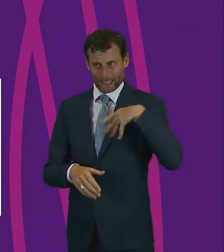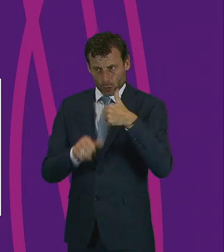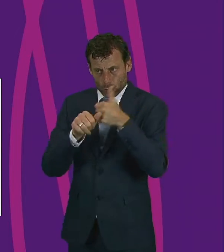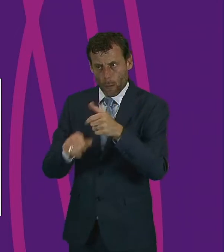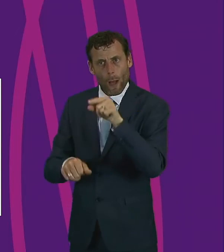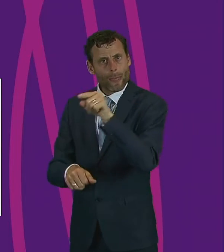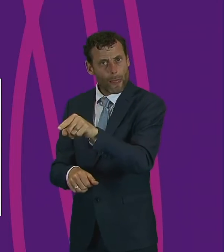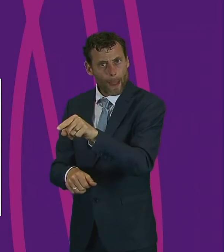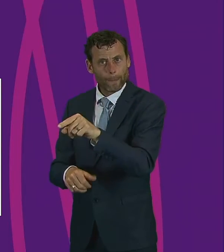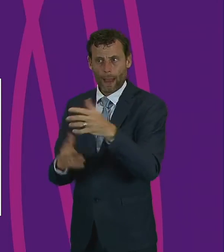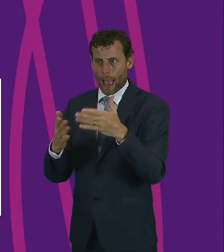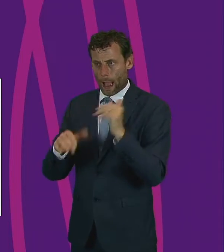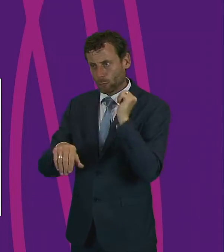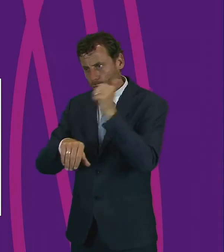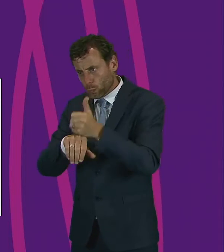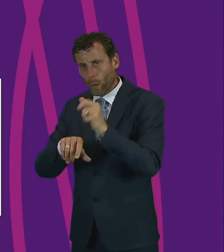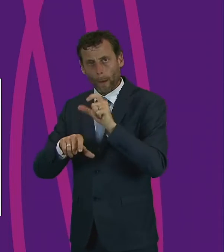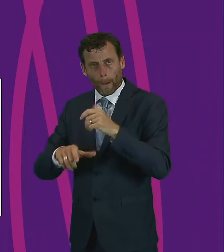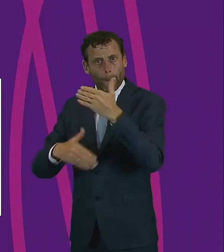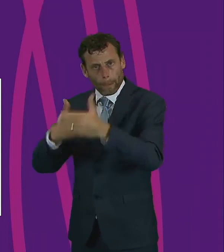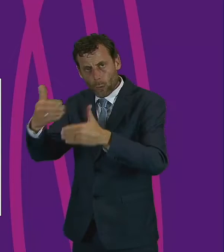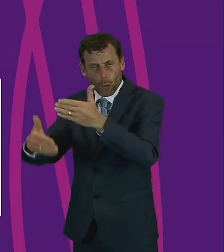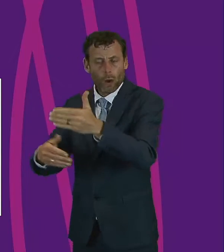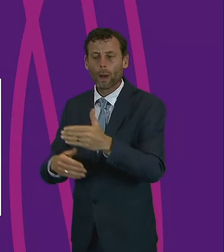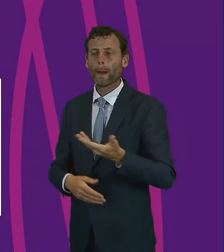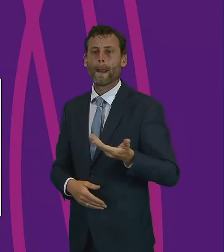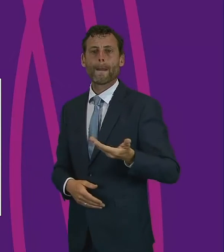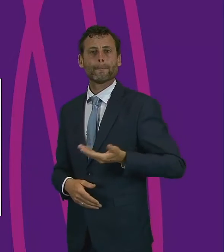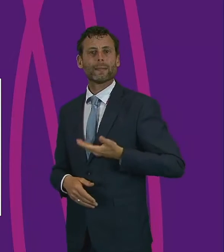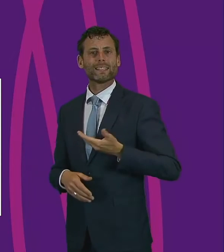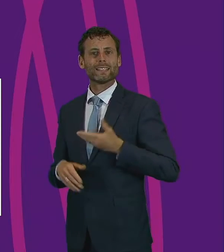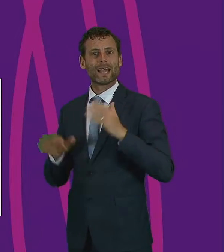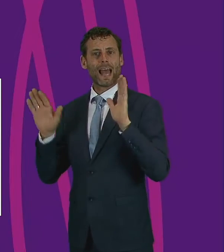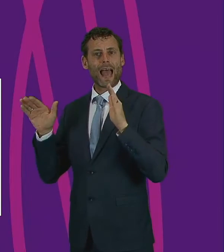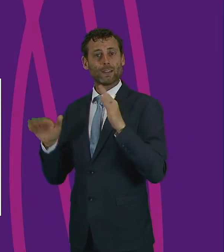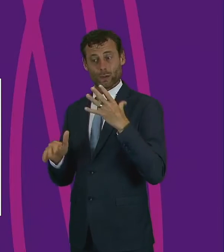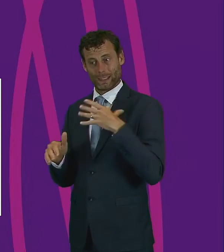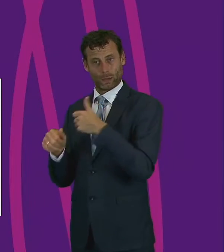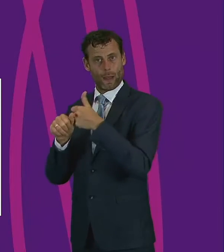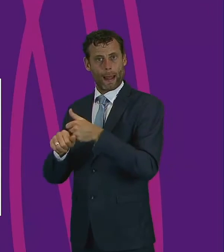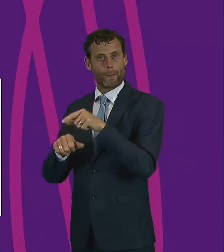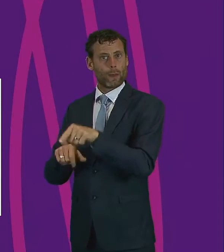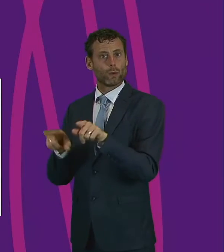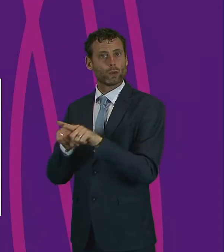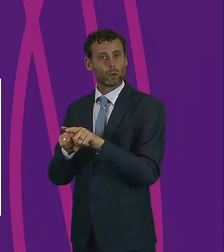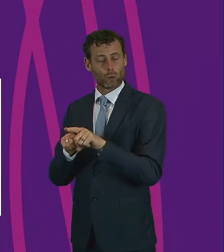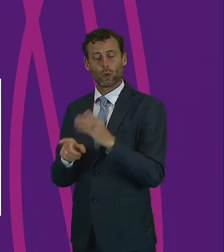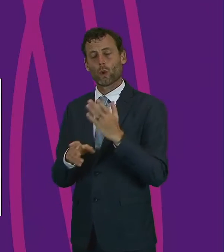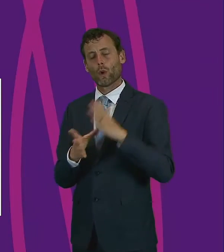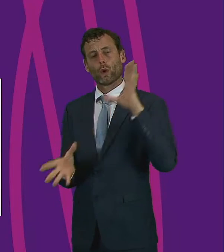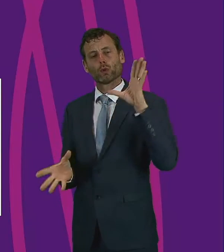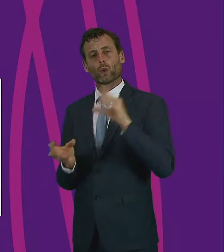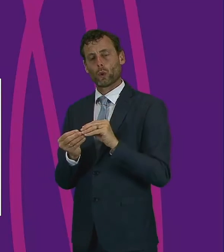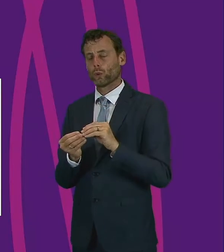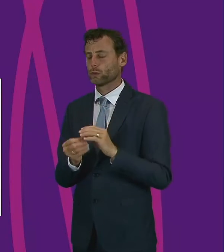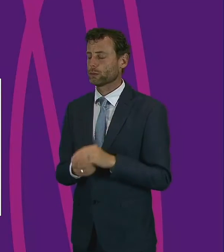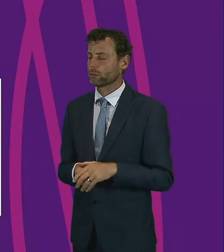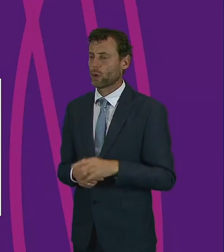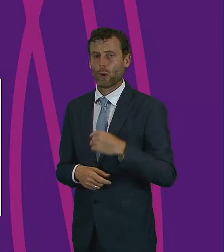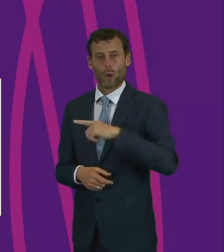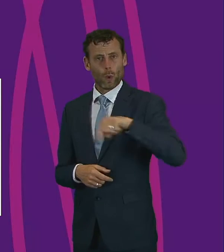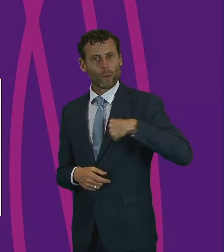them going forward, and business angels need to help those too. So in conclusion, Presiding Officer, we need